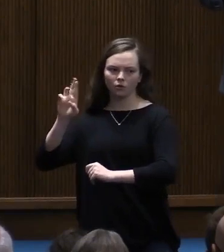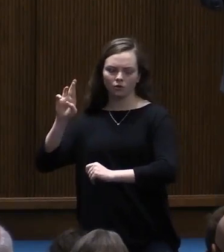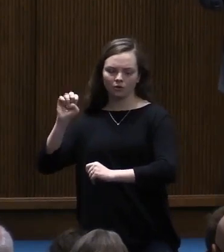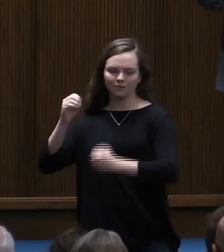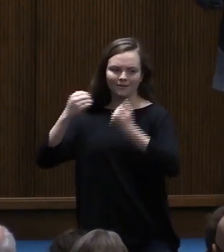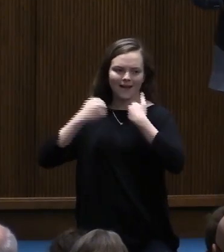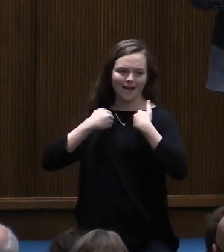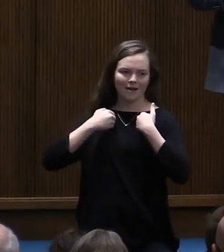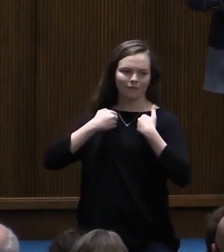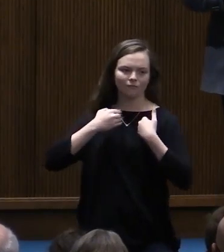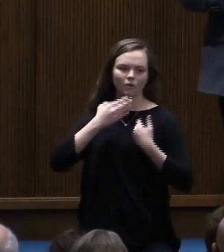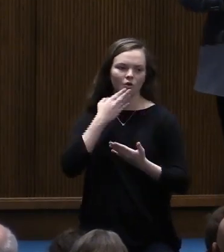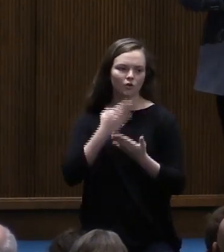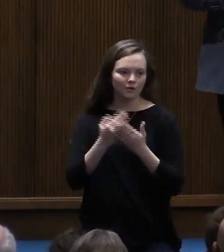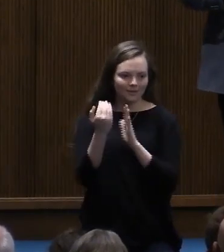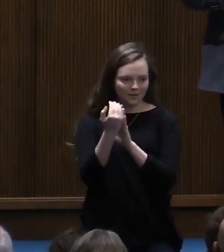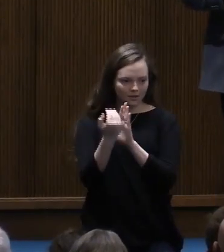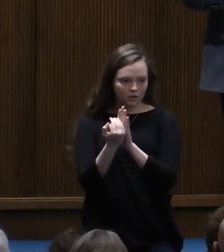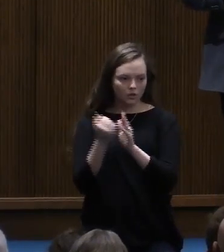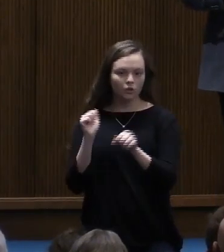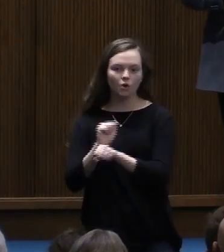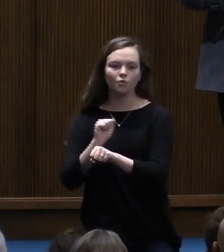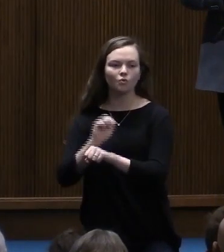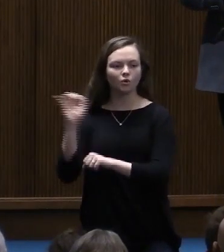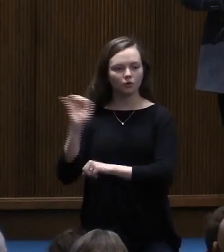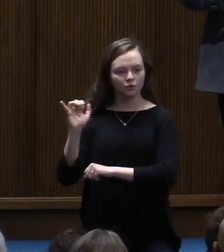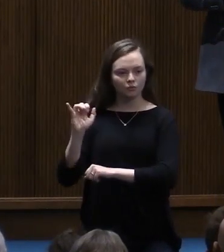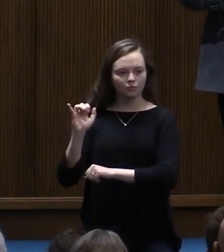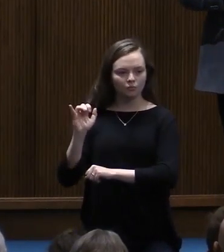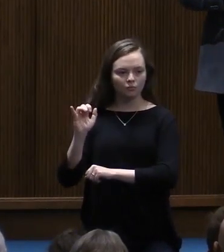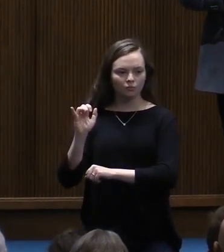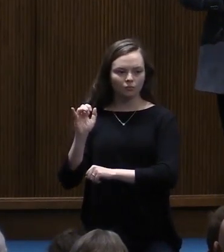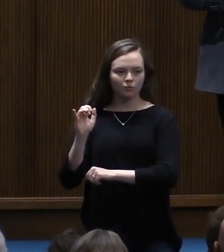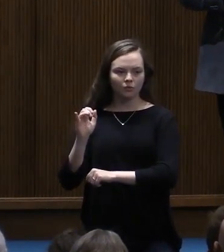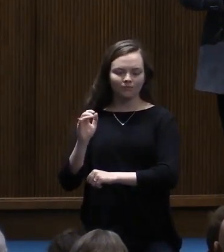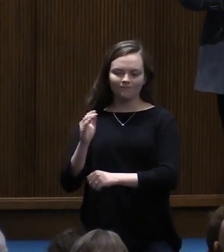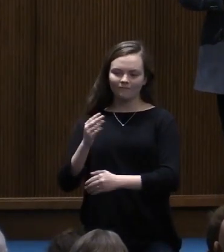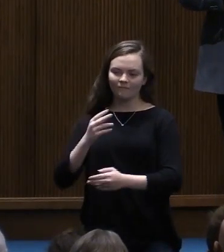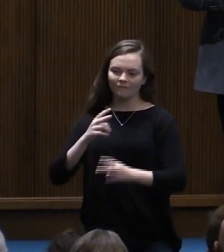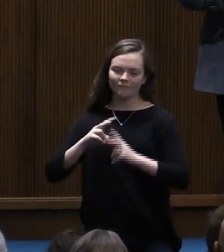while they're here. They learn while they're here. I'm just extremely, extremely grateful.